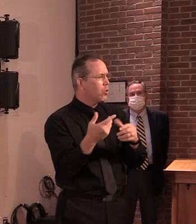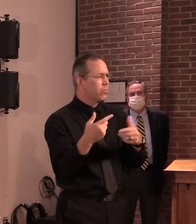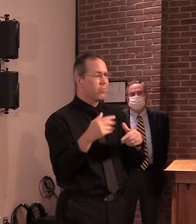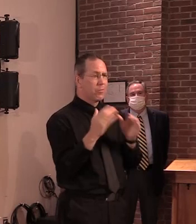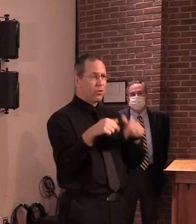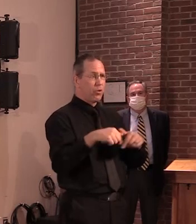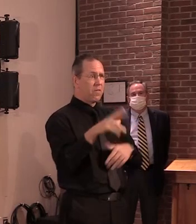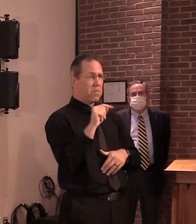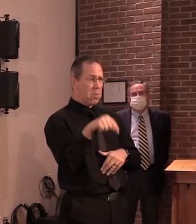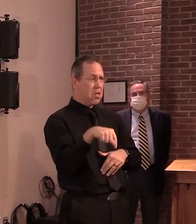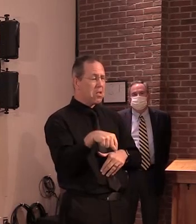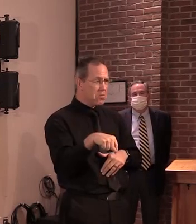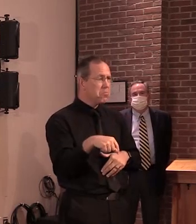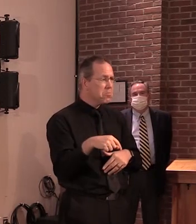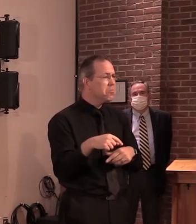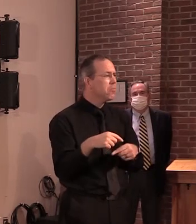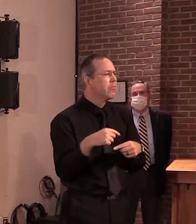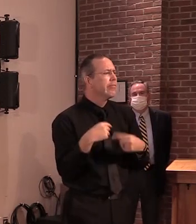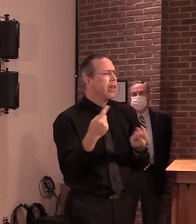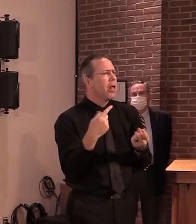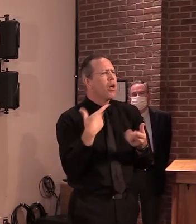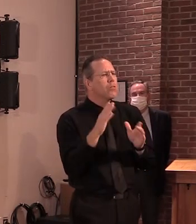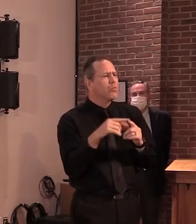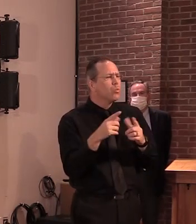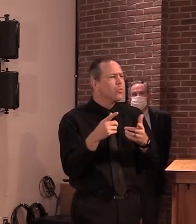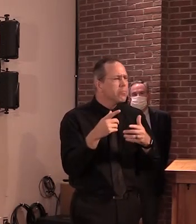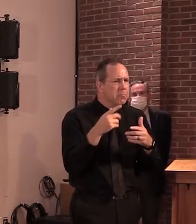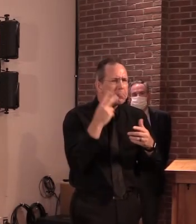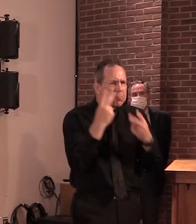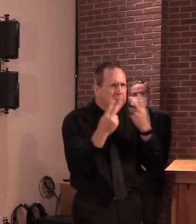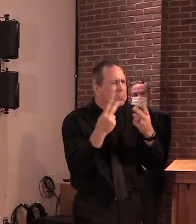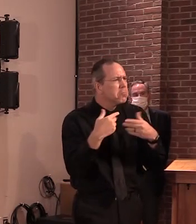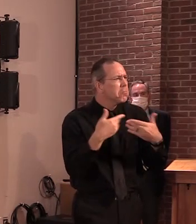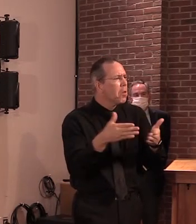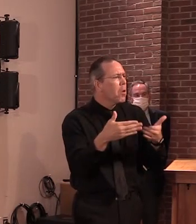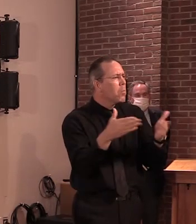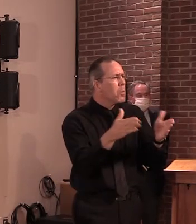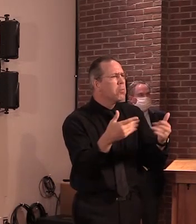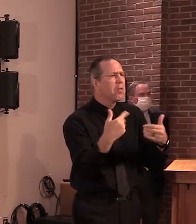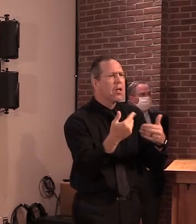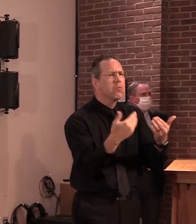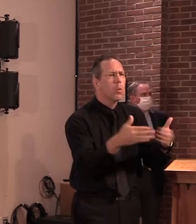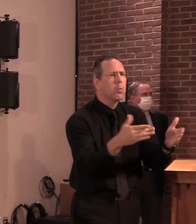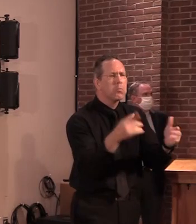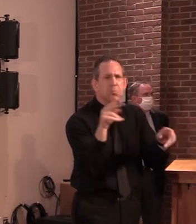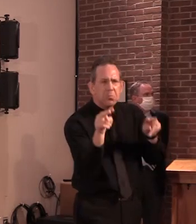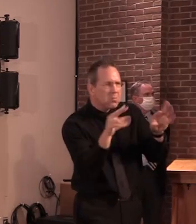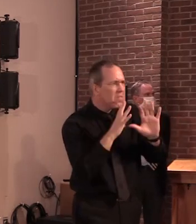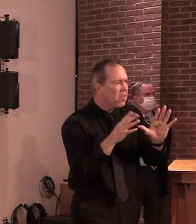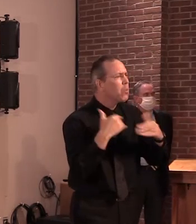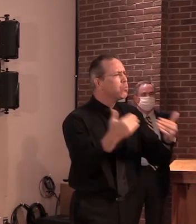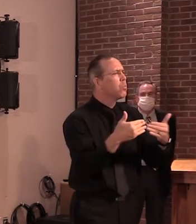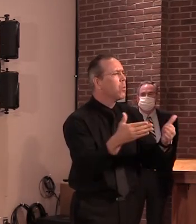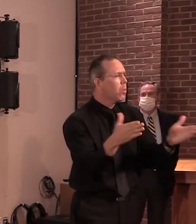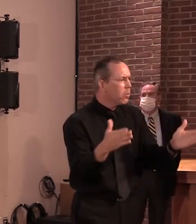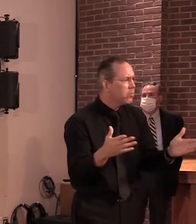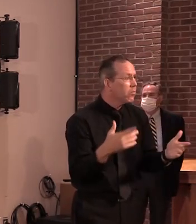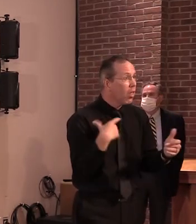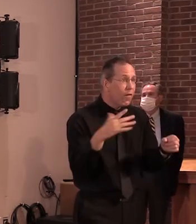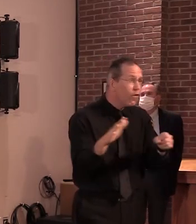this virus that allows us to bring our children back to school in a carefully considered, measured, and safe